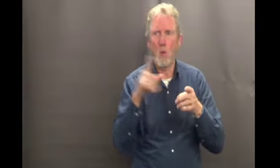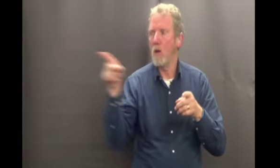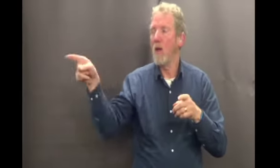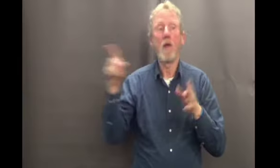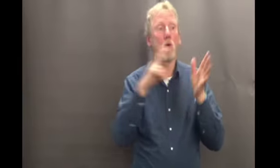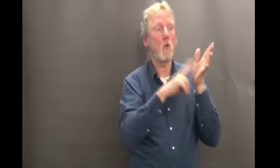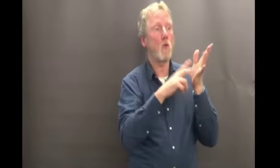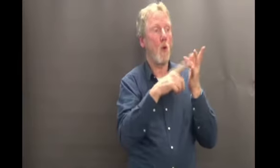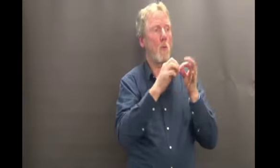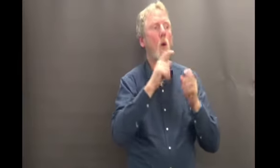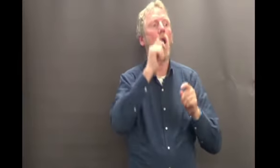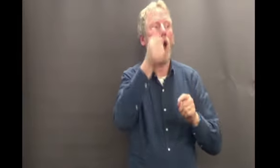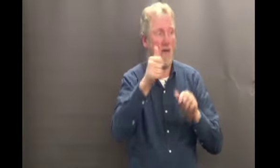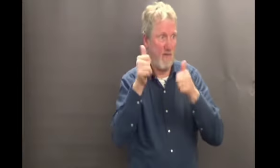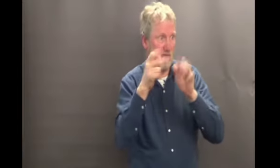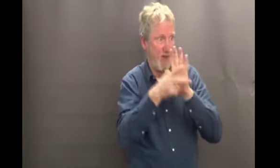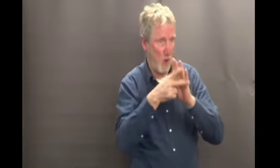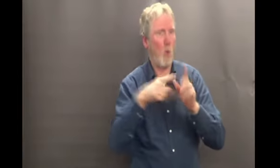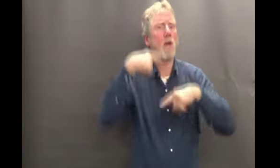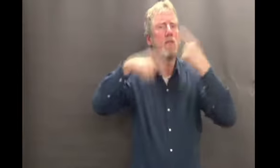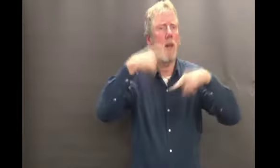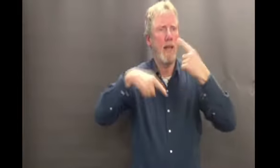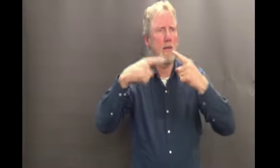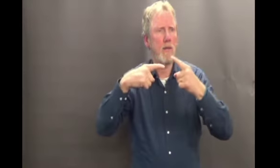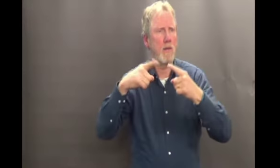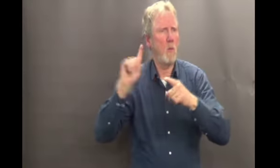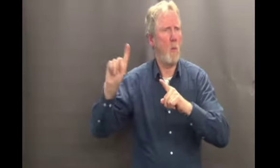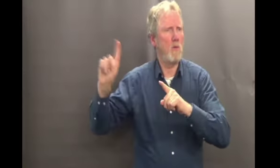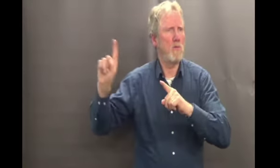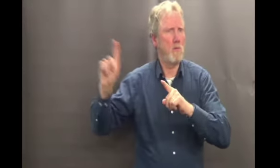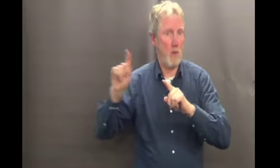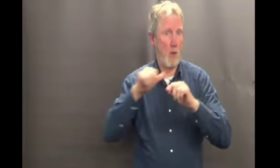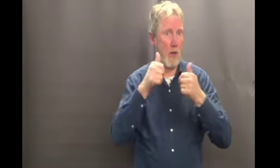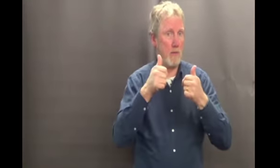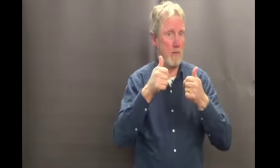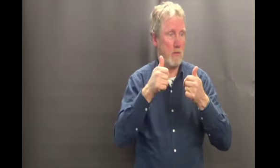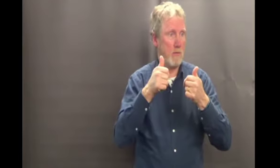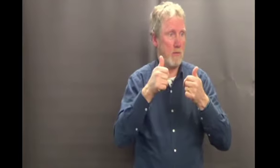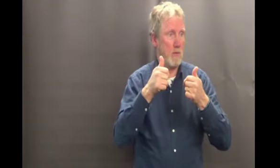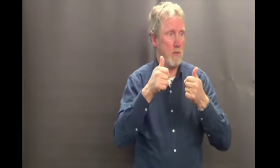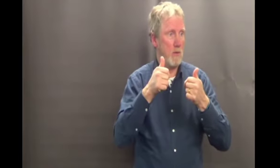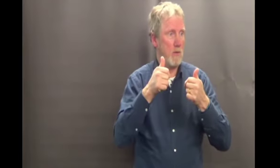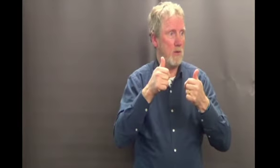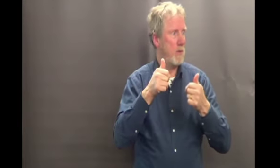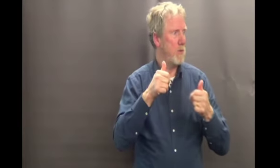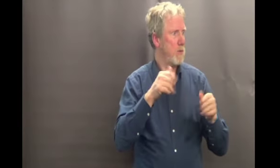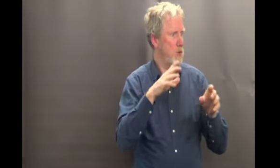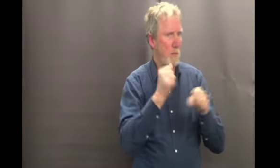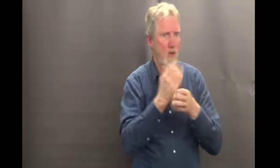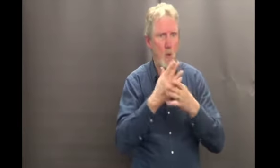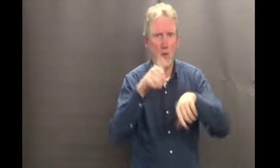And Nobu will put it on pause from time to time. And then after the video has been shown, then Nobu